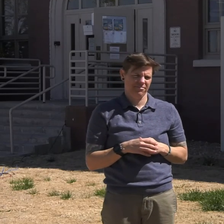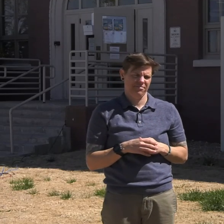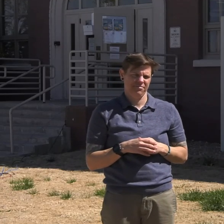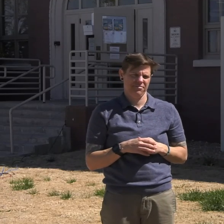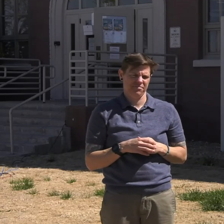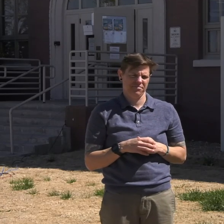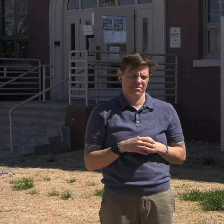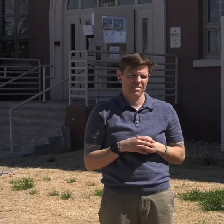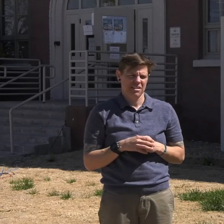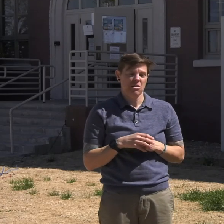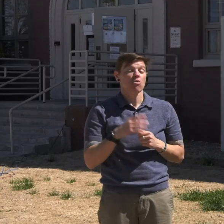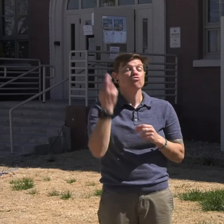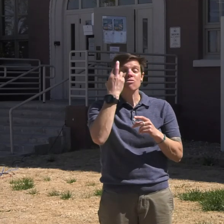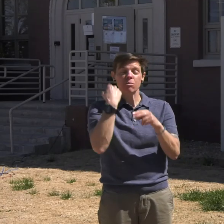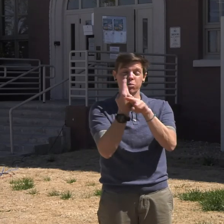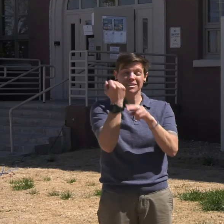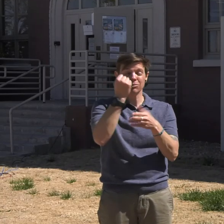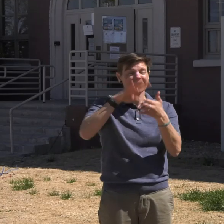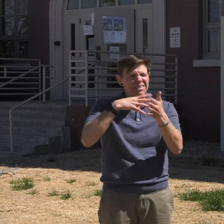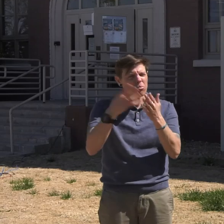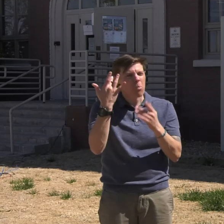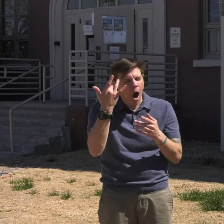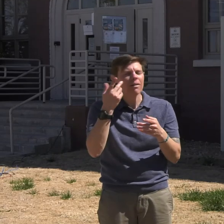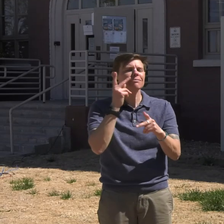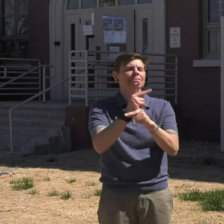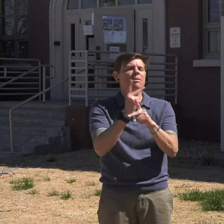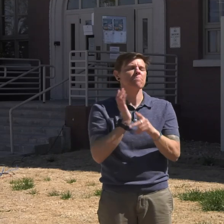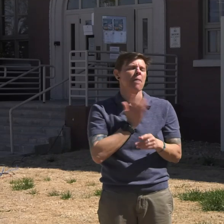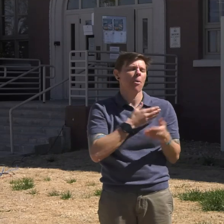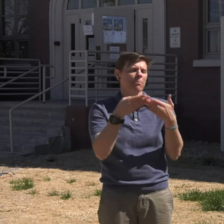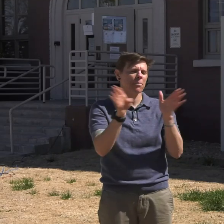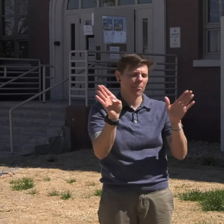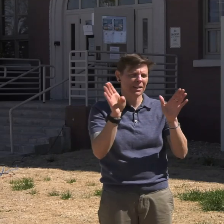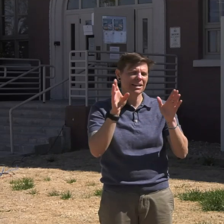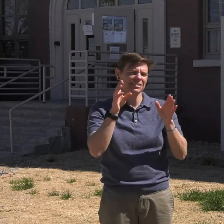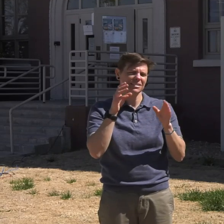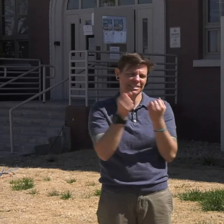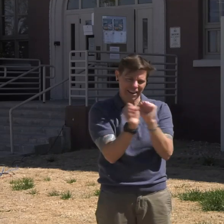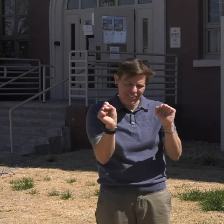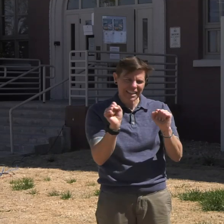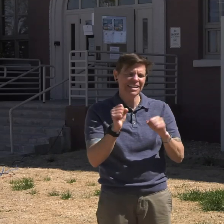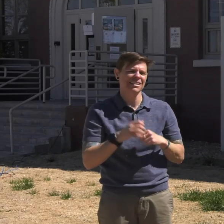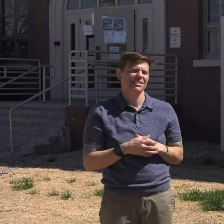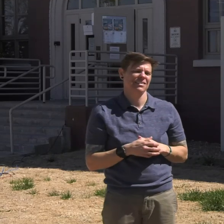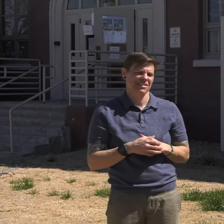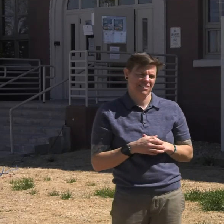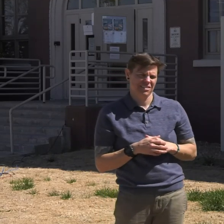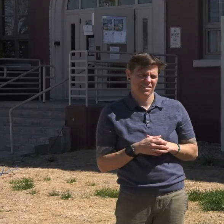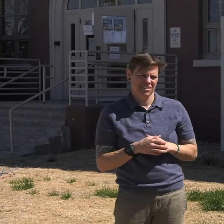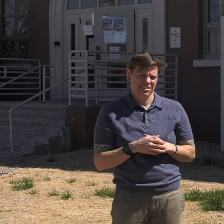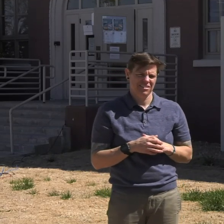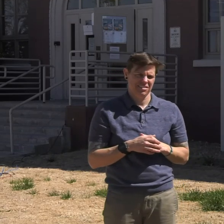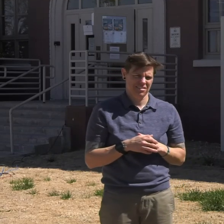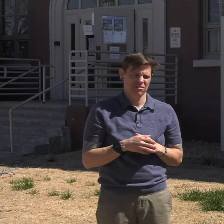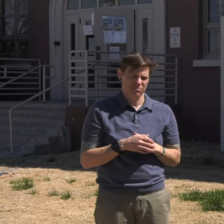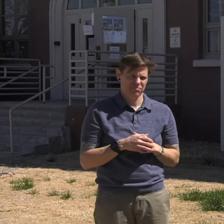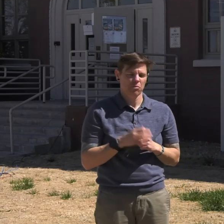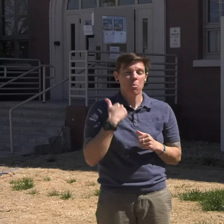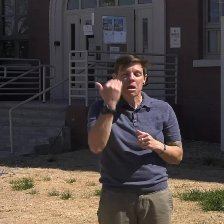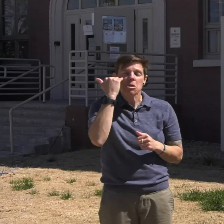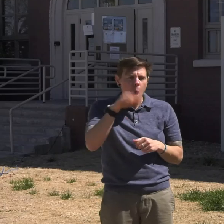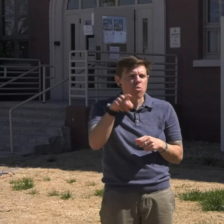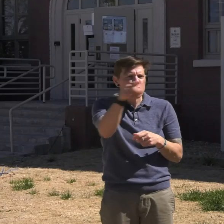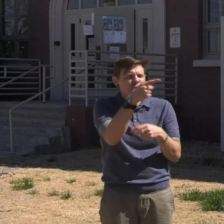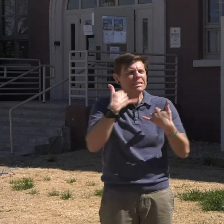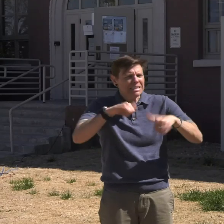reasons. Two, we are keeping a limited schedule open because we do know that people are using the bus to get groceries and to go